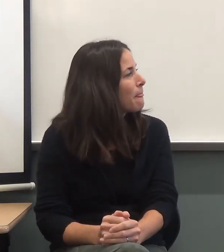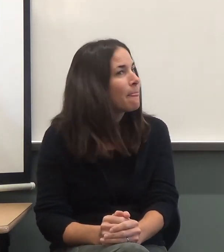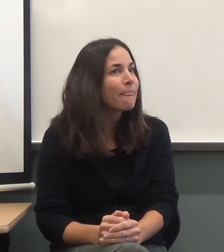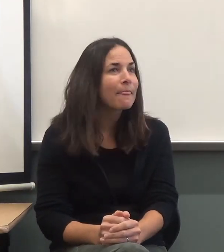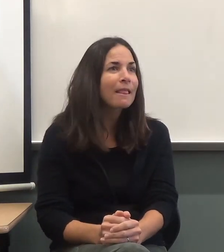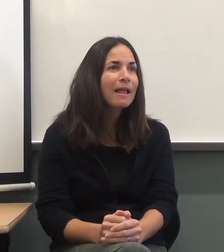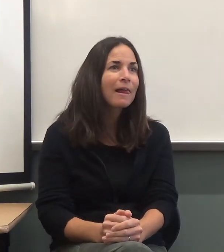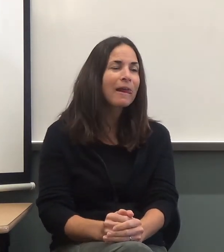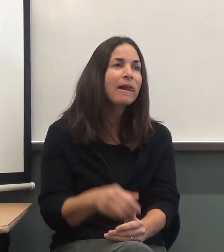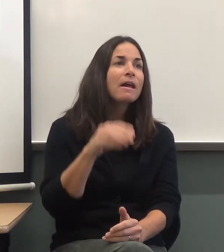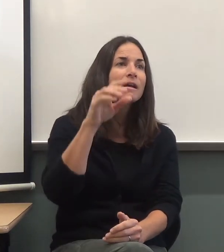Topic sentence.